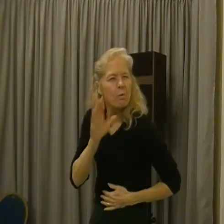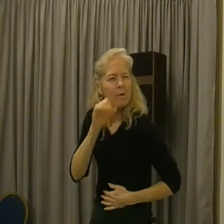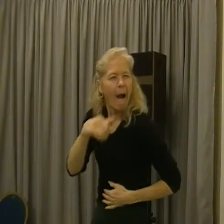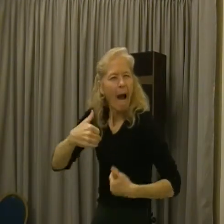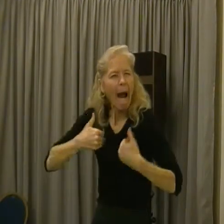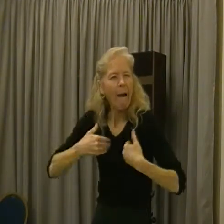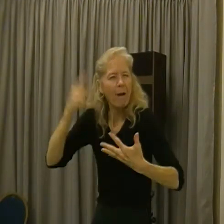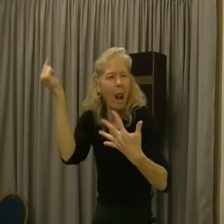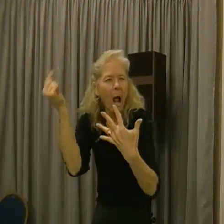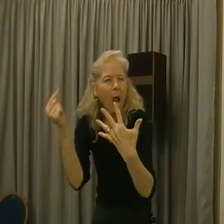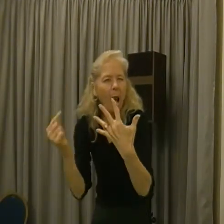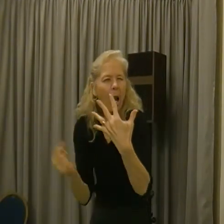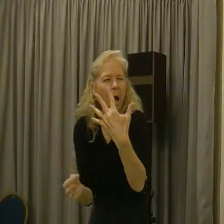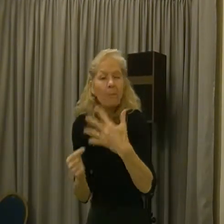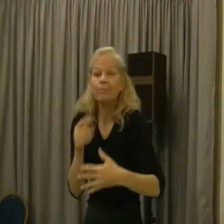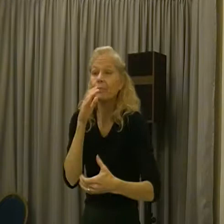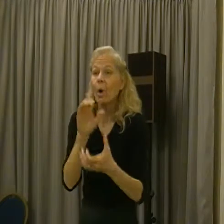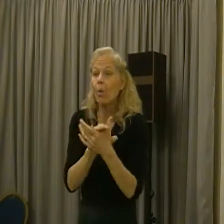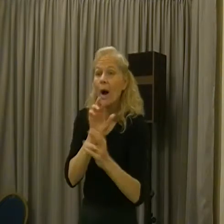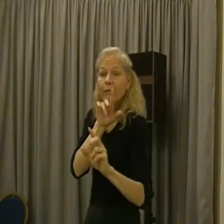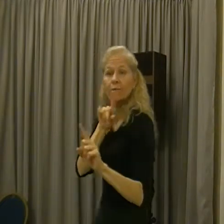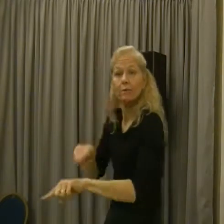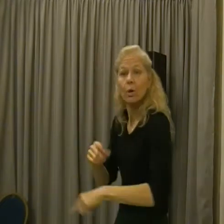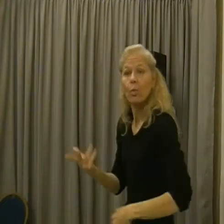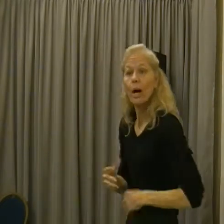it wasn't for your money, I wouldn't be here."